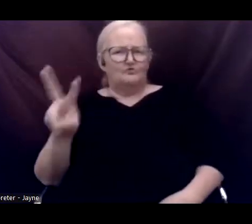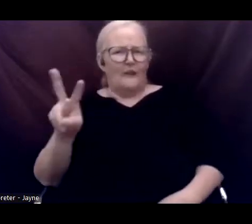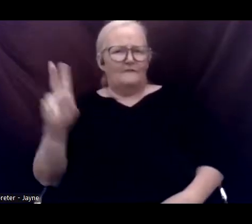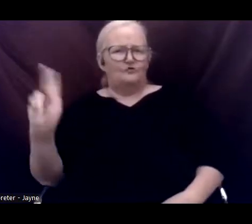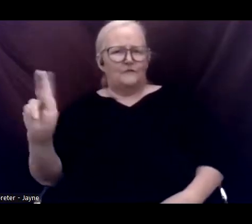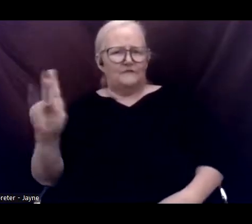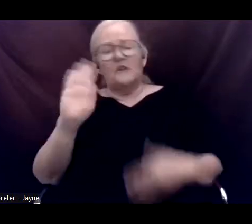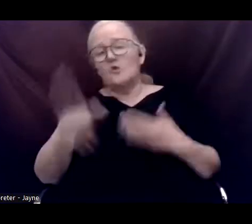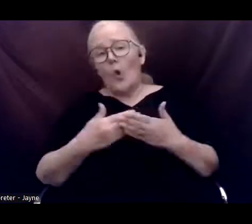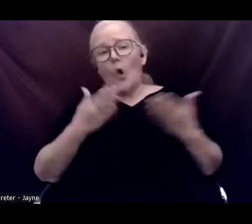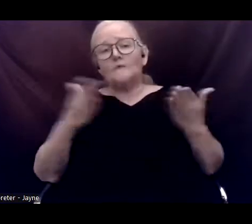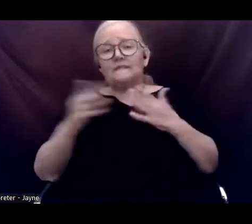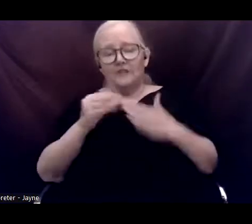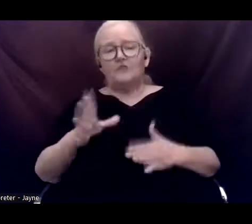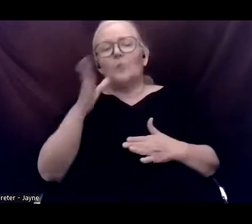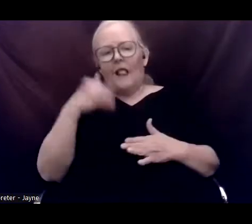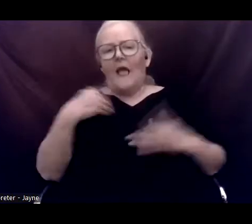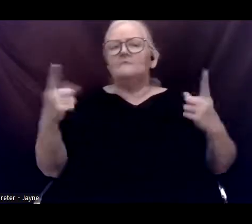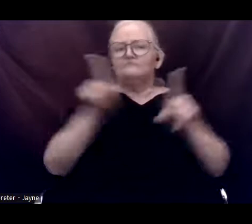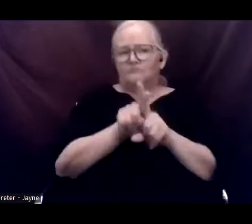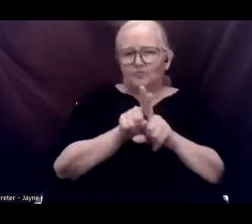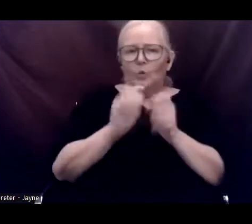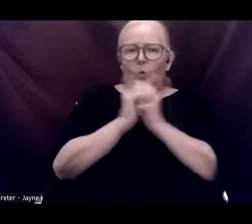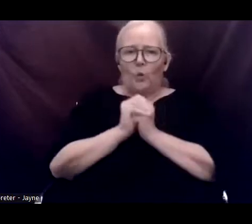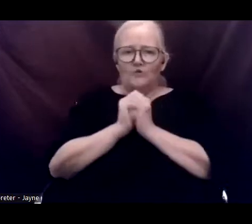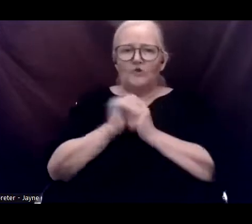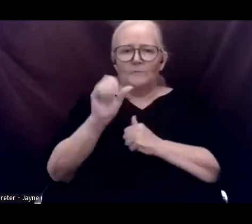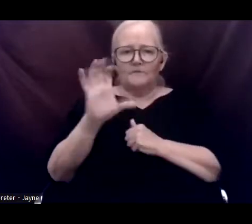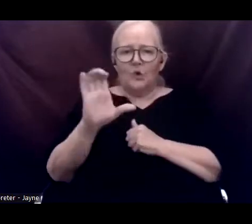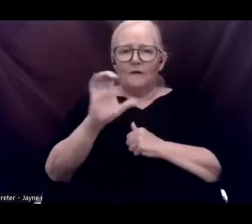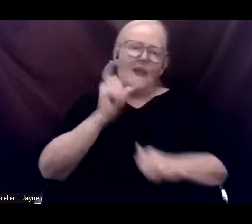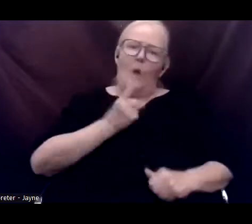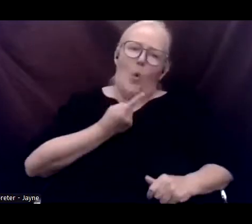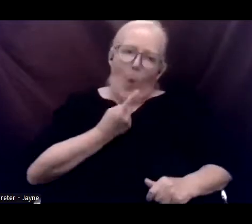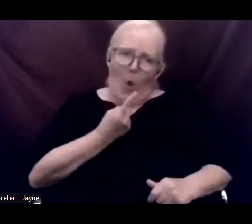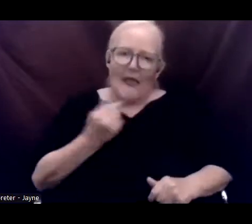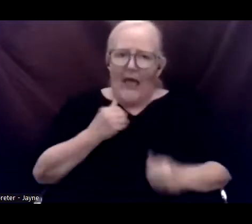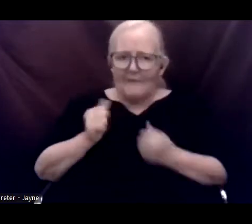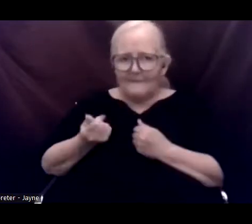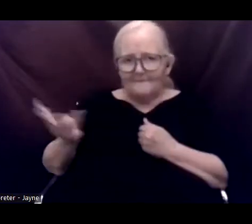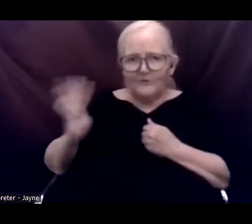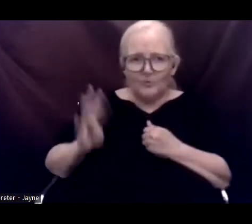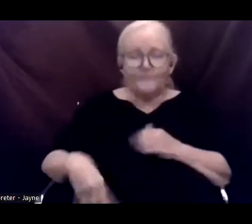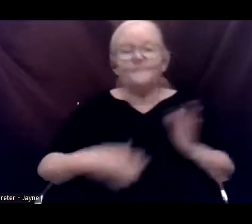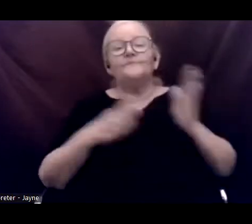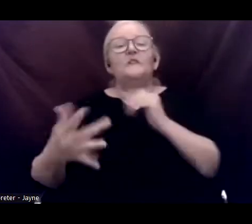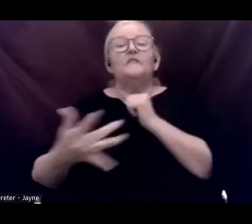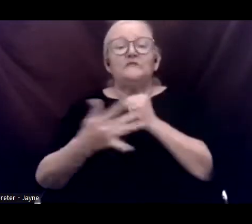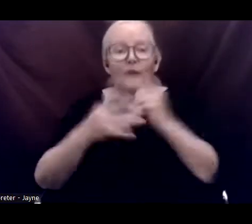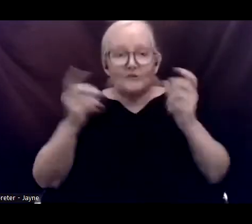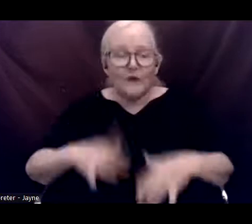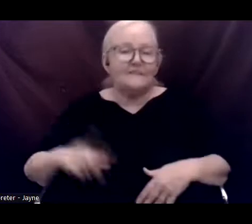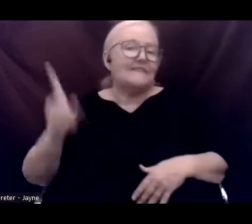of a worship associate, not just me, some others as well, tech director, sound volunteers,